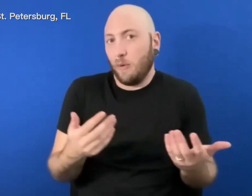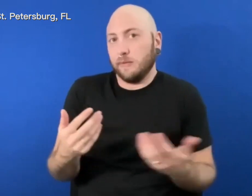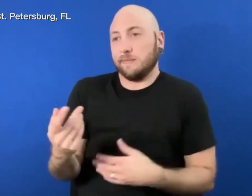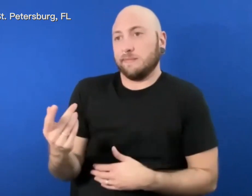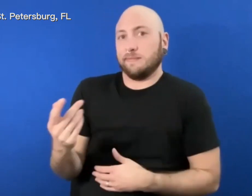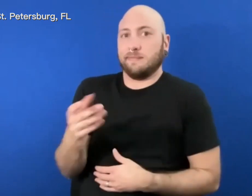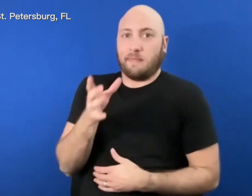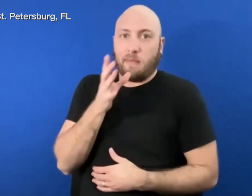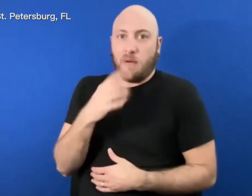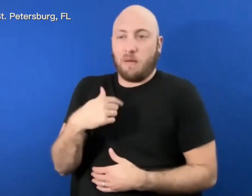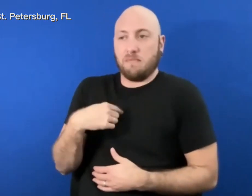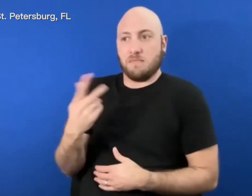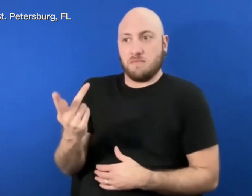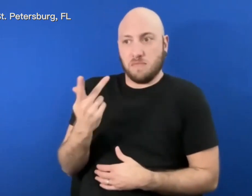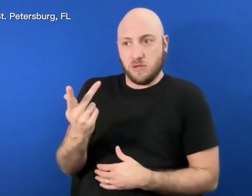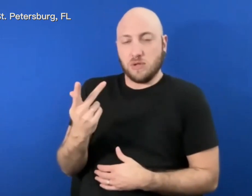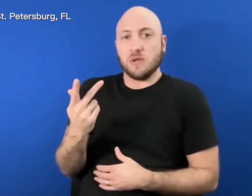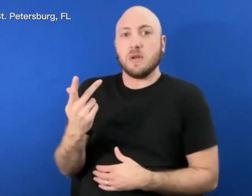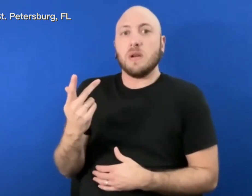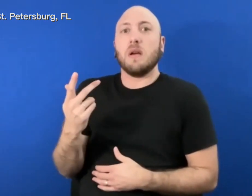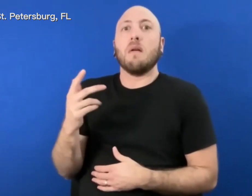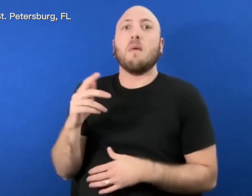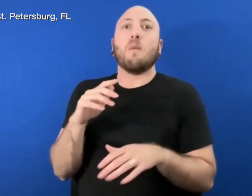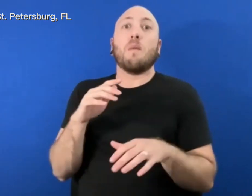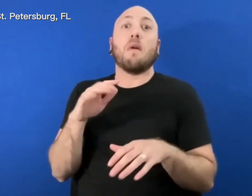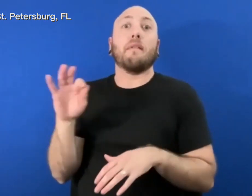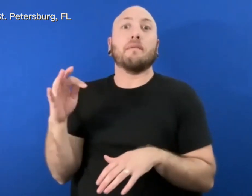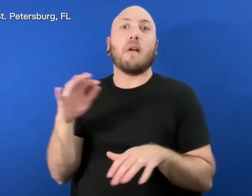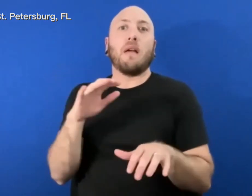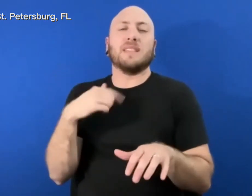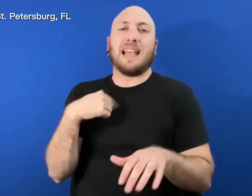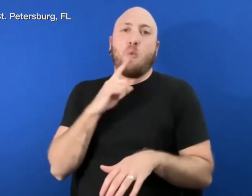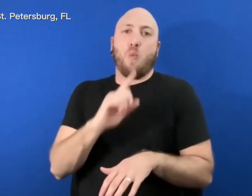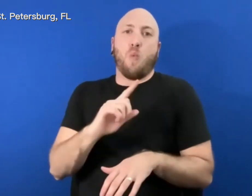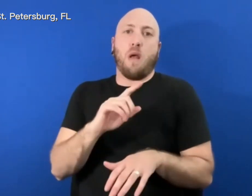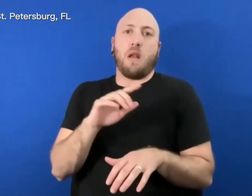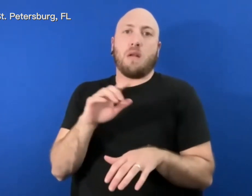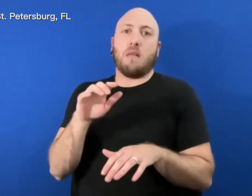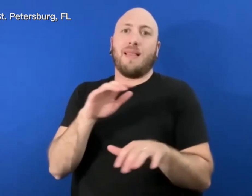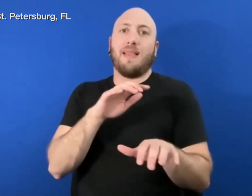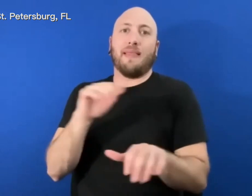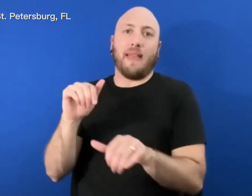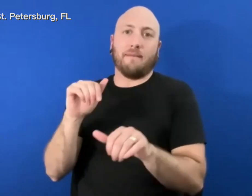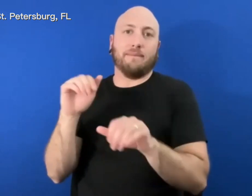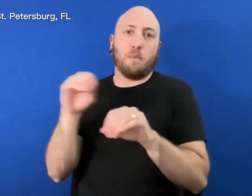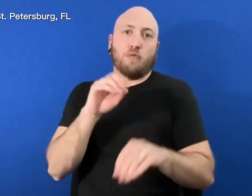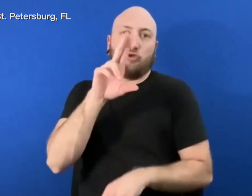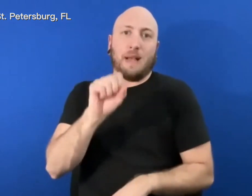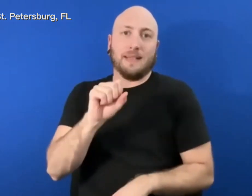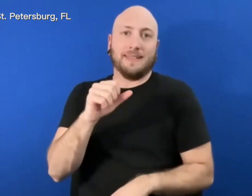mom and we fled to the States when I was like a year old. So I don't speak any French, unfortunately.